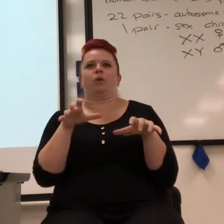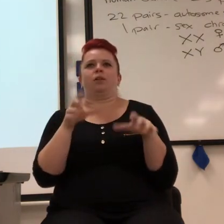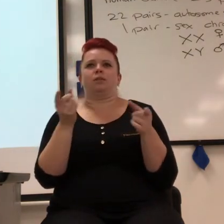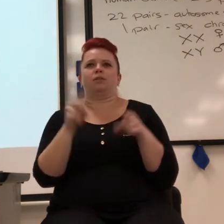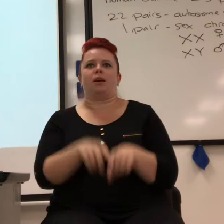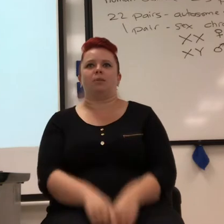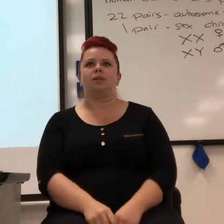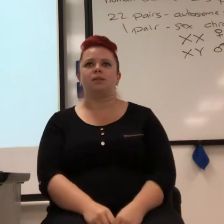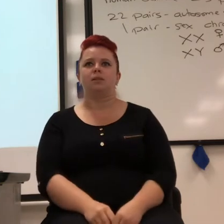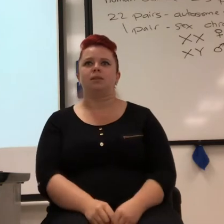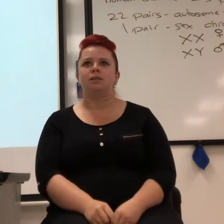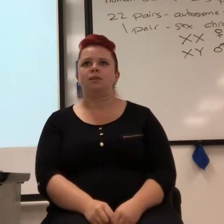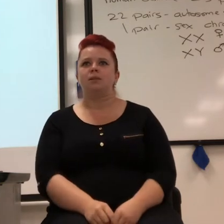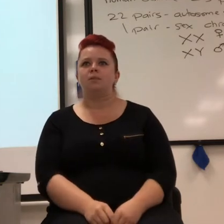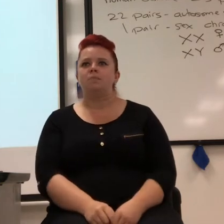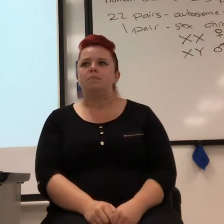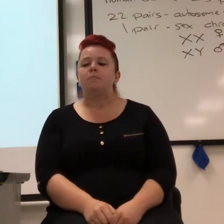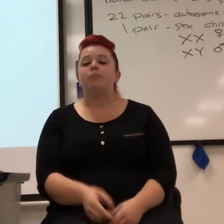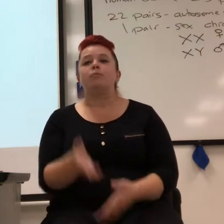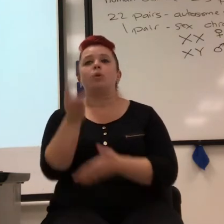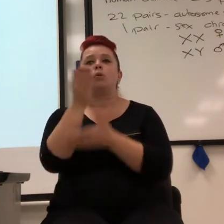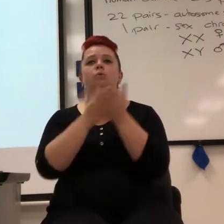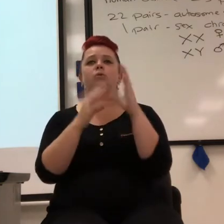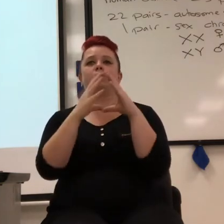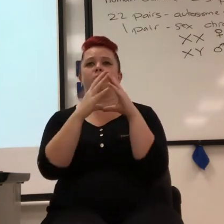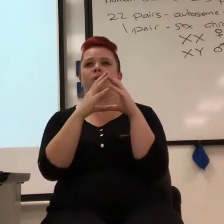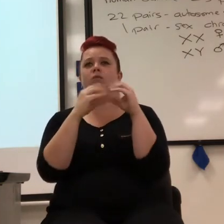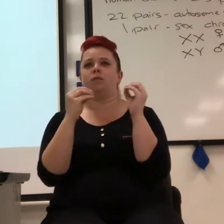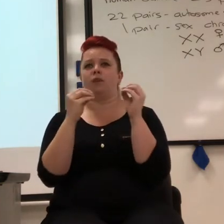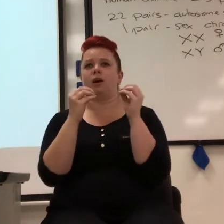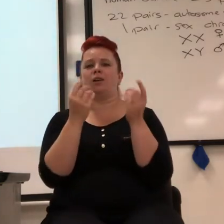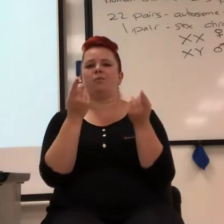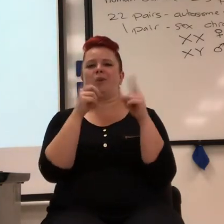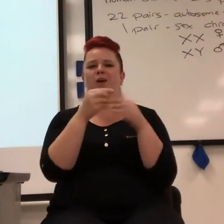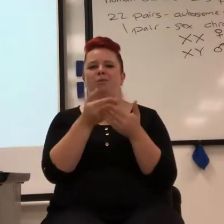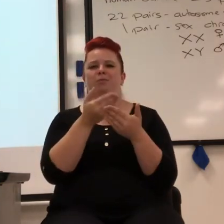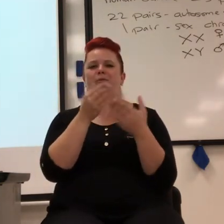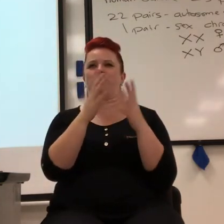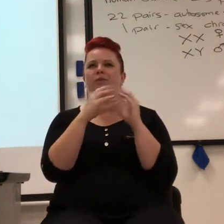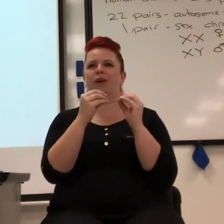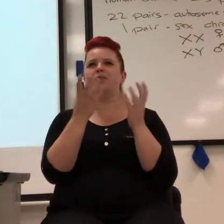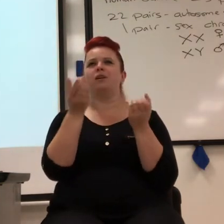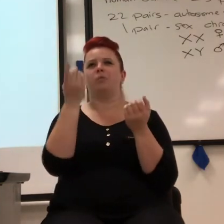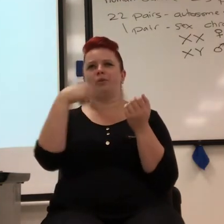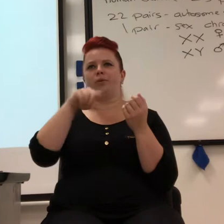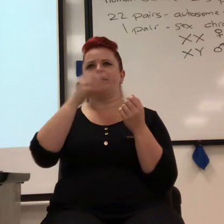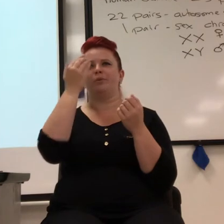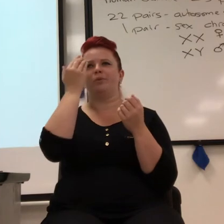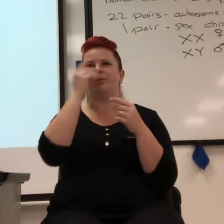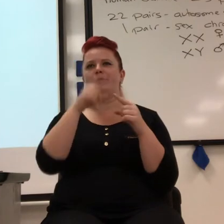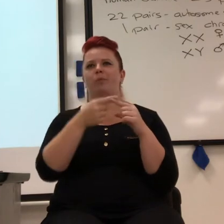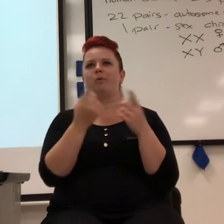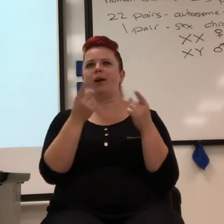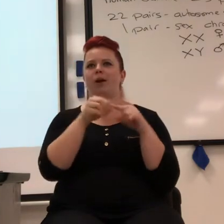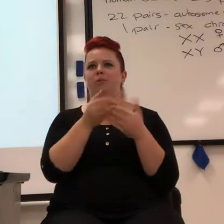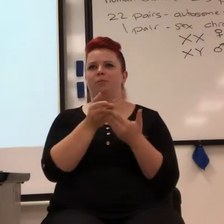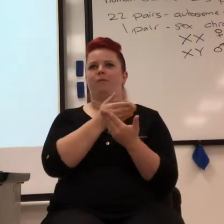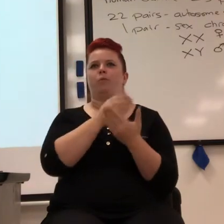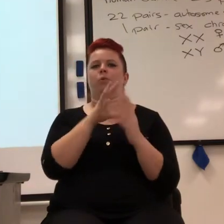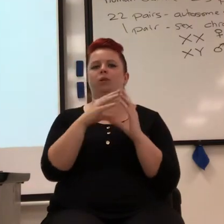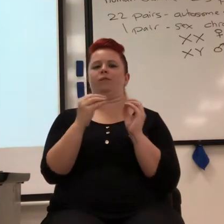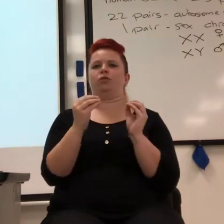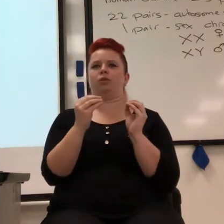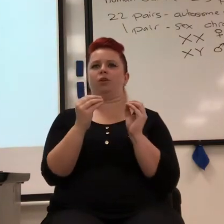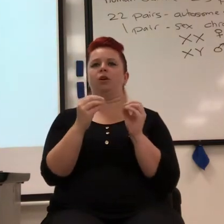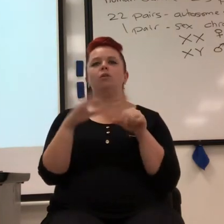Some cells divide, and things that happen before a cell divides, I want you to know about. Okay, so for the whole cell